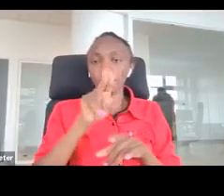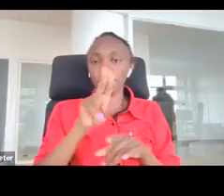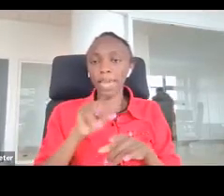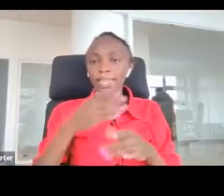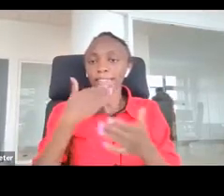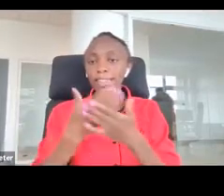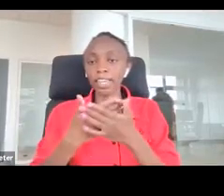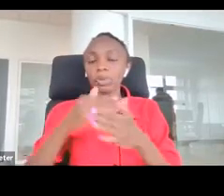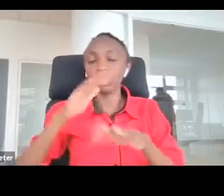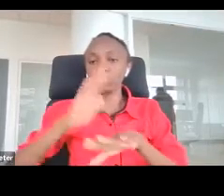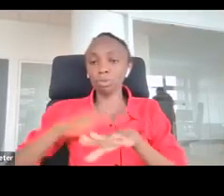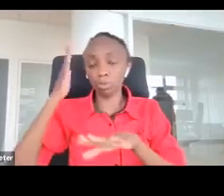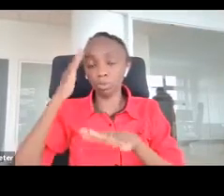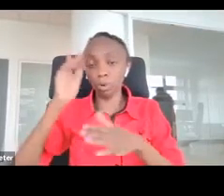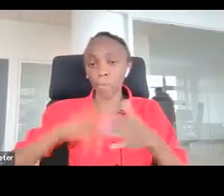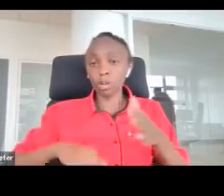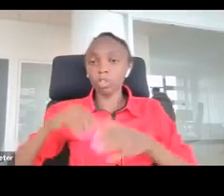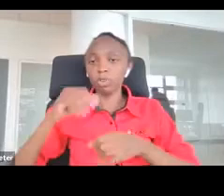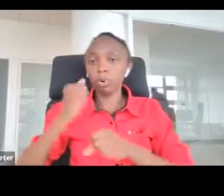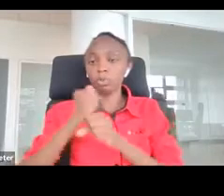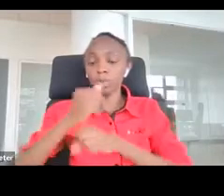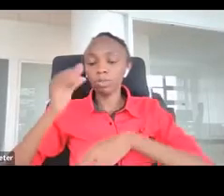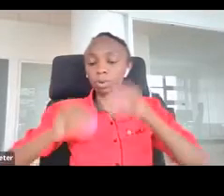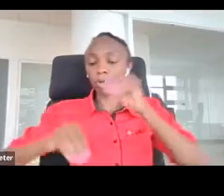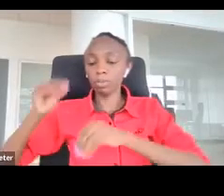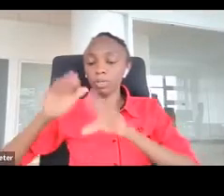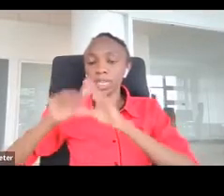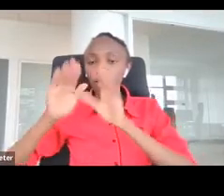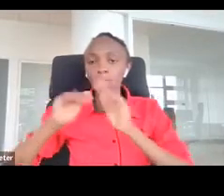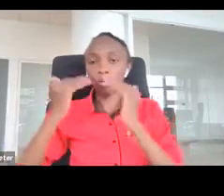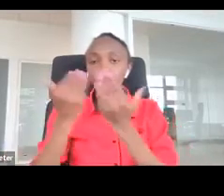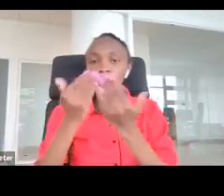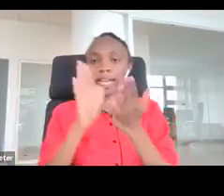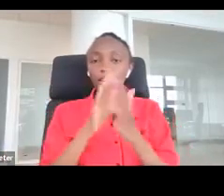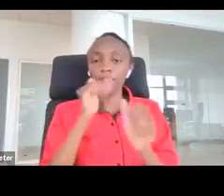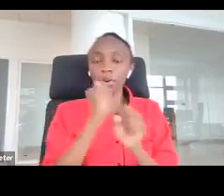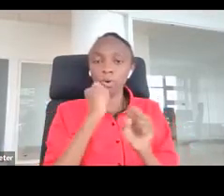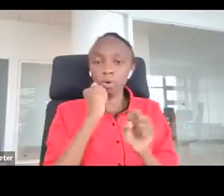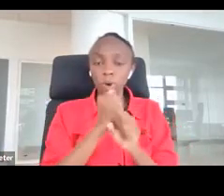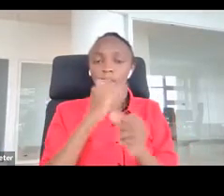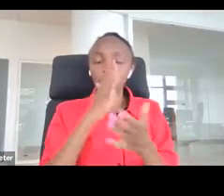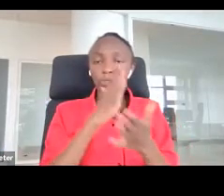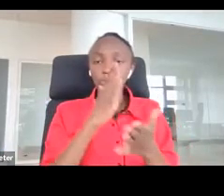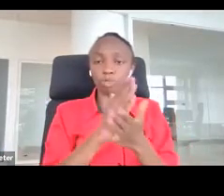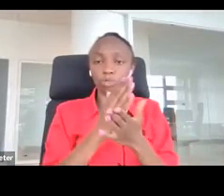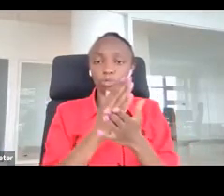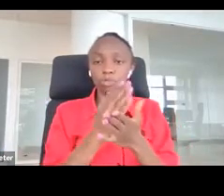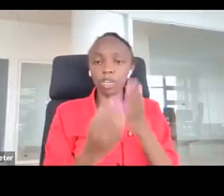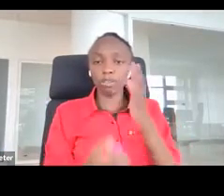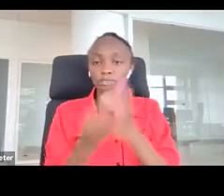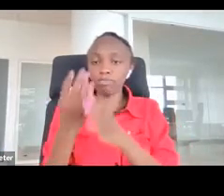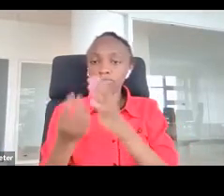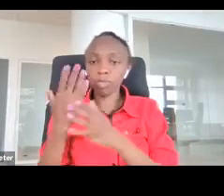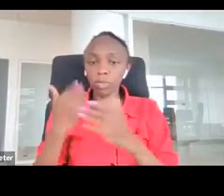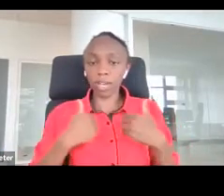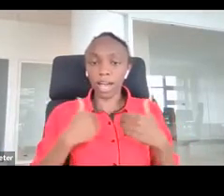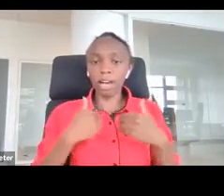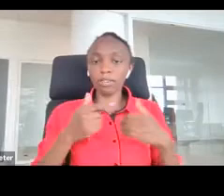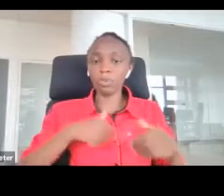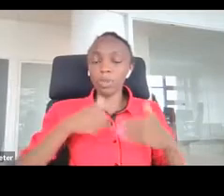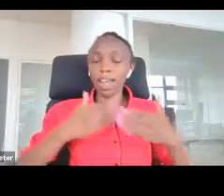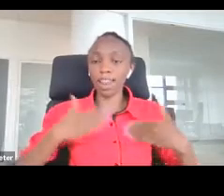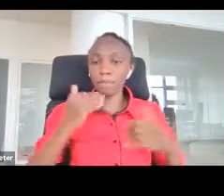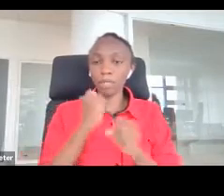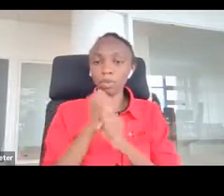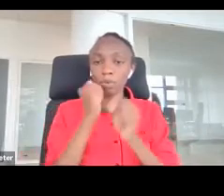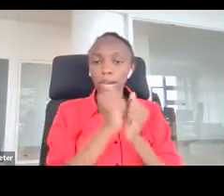in education in today's world. Indeed, your work is bearing fruits, and we are very grateful and delighted to be working with you. And now